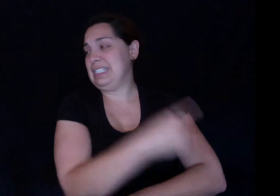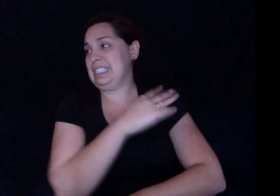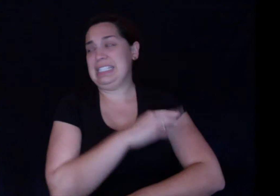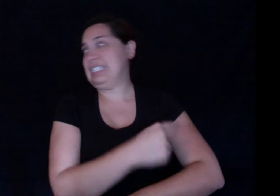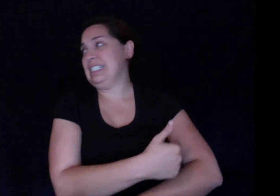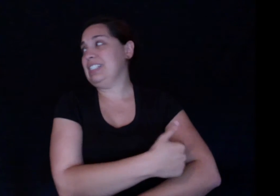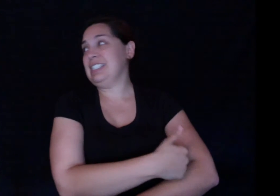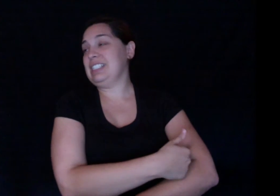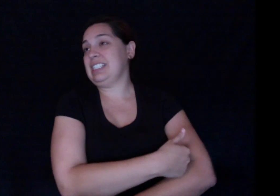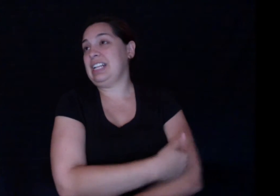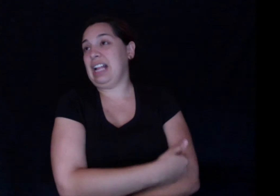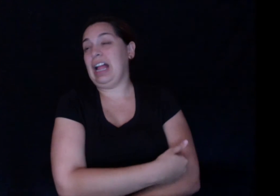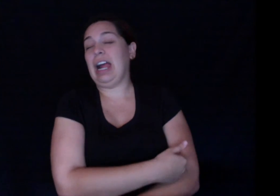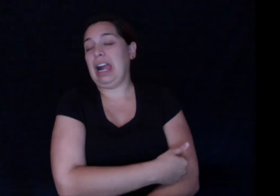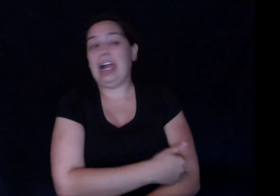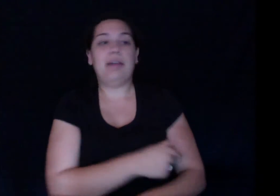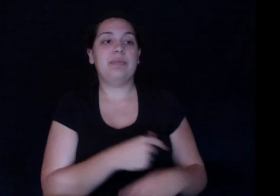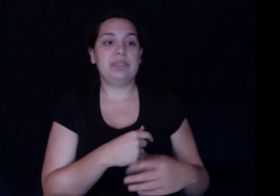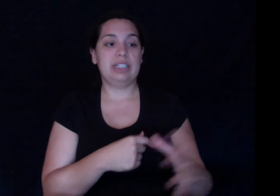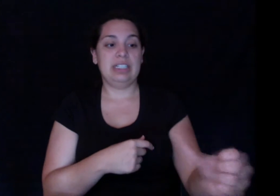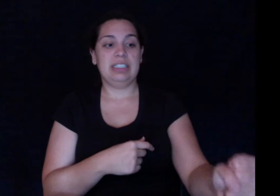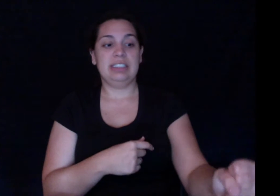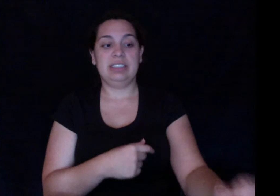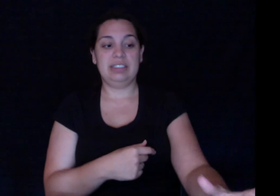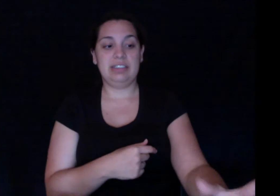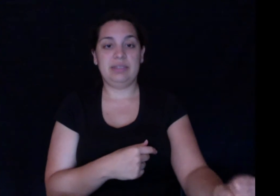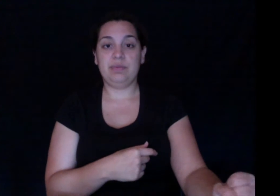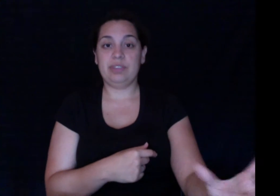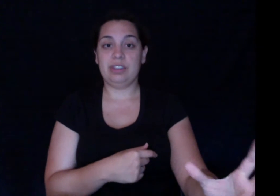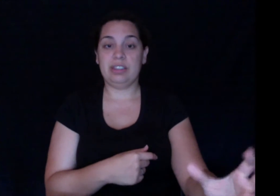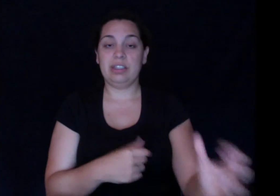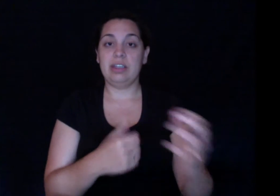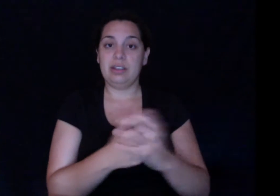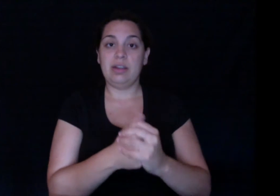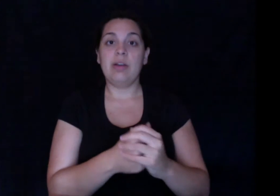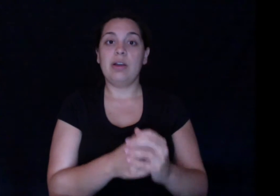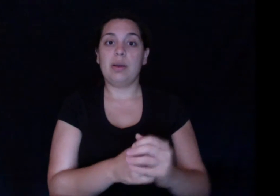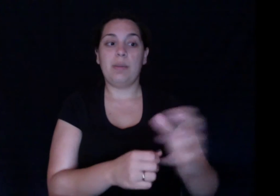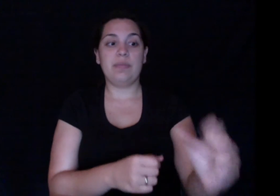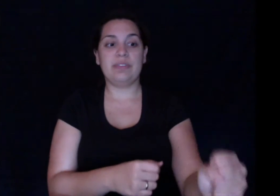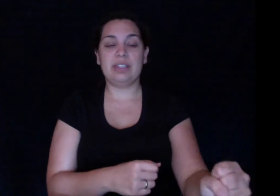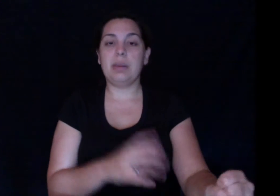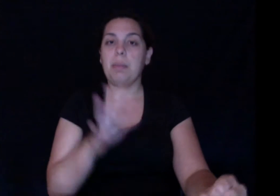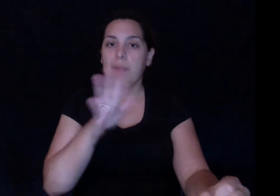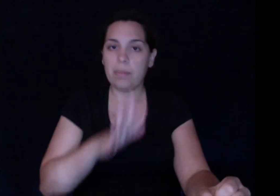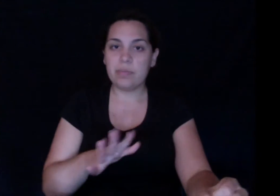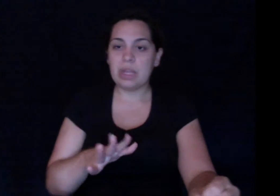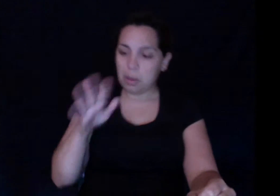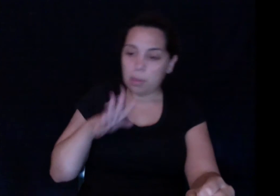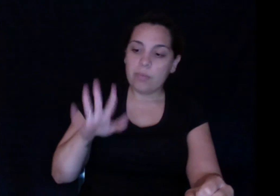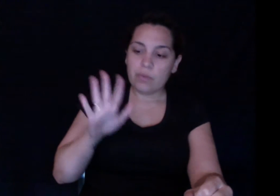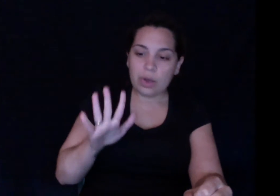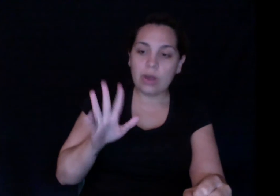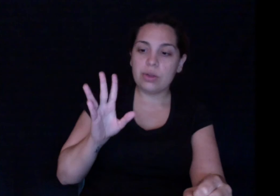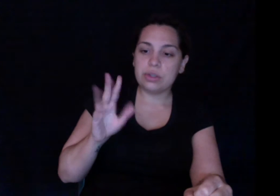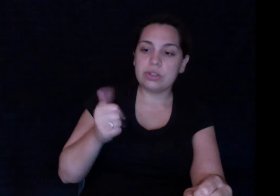arm. I look at the ceiling, I look at the nurses, I'd probably be squeamish too. If James Harrison, a man who has